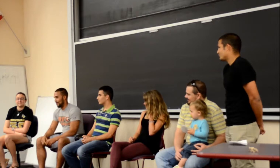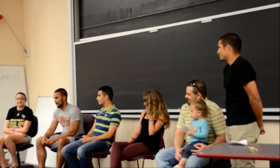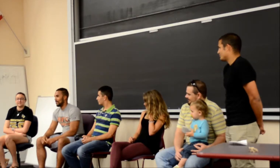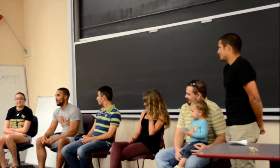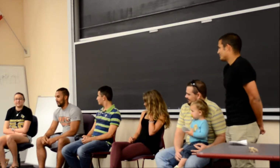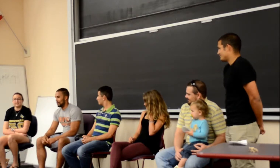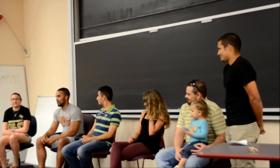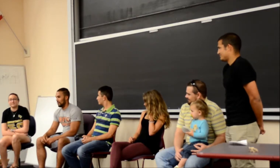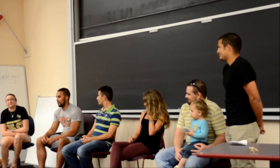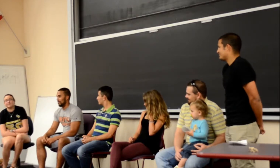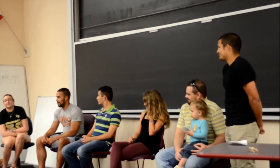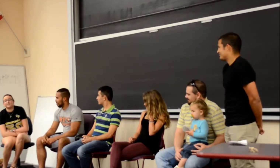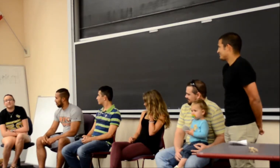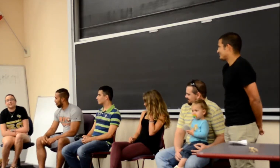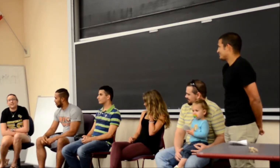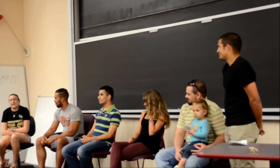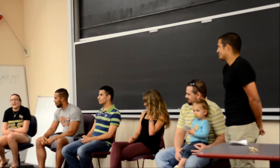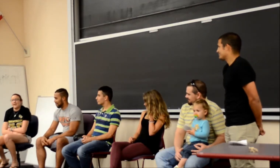Moiwai.